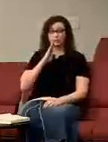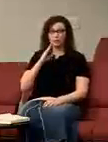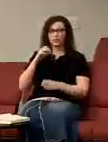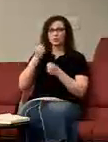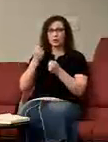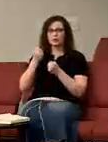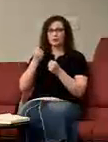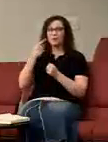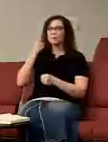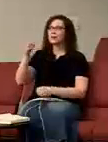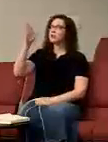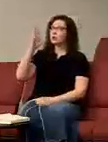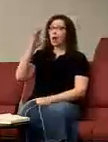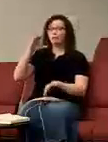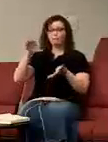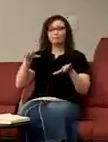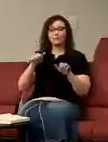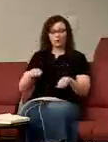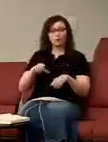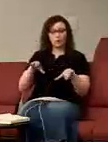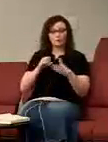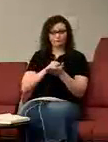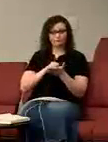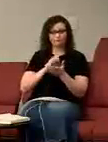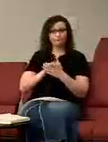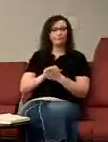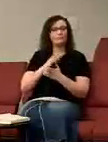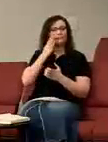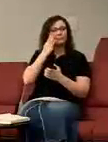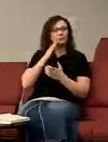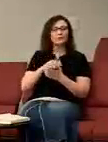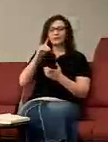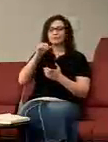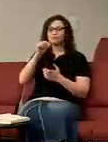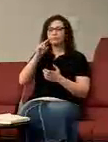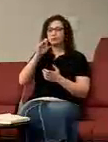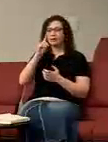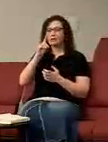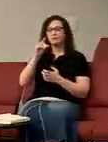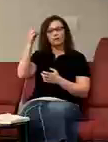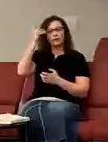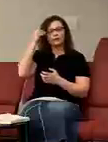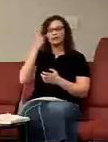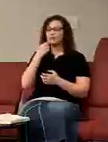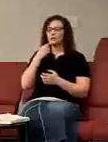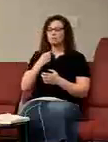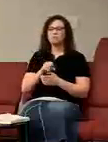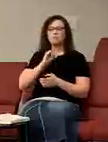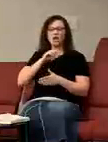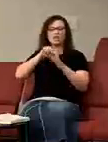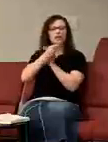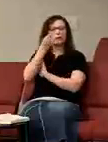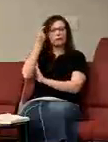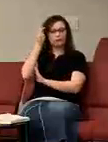strong. But we can, just like David said, I can kill Goliath. Or he can say, I can kill Goliath. Saul